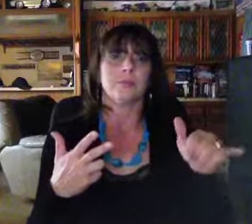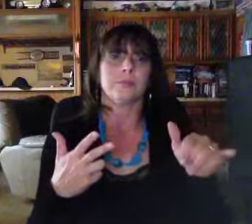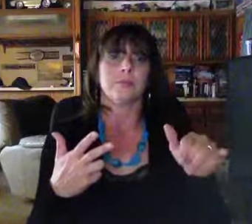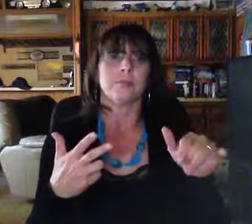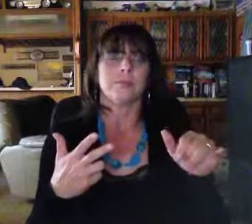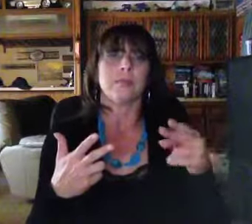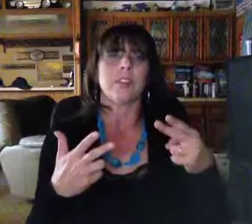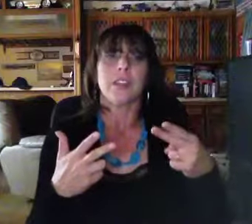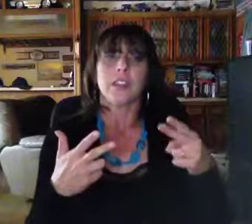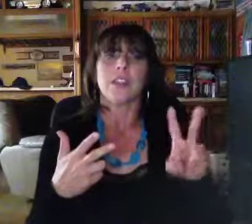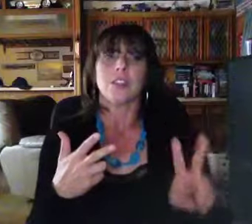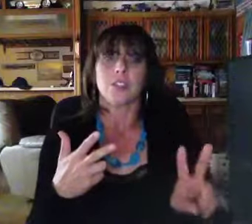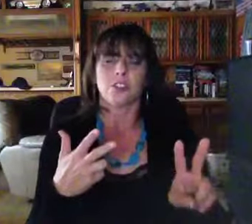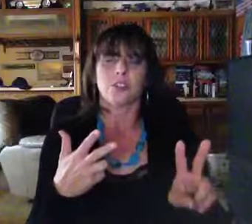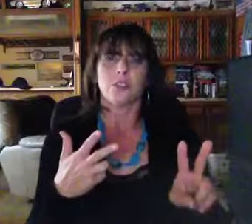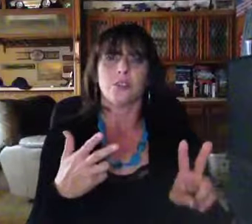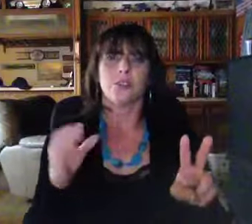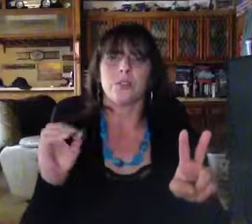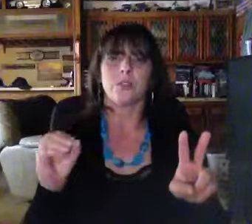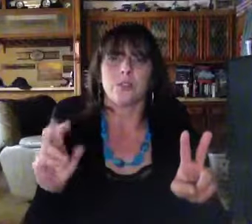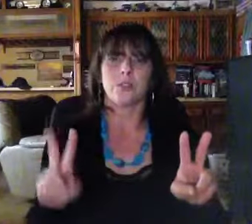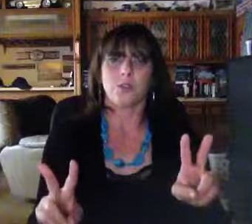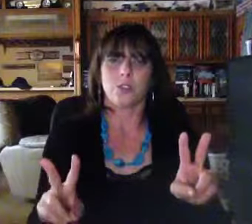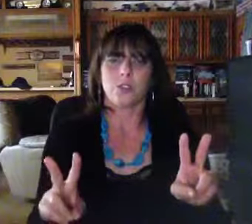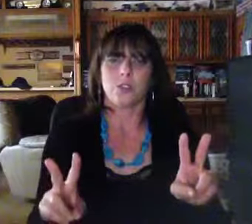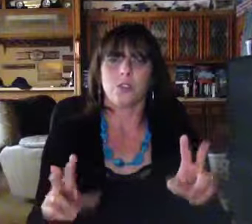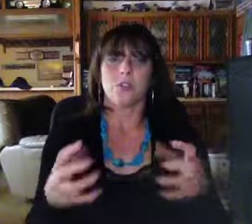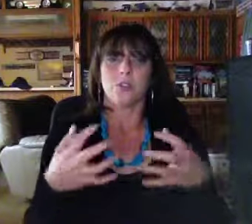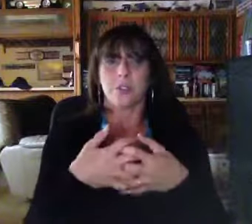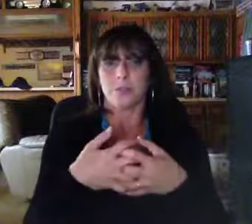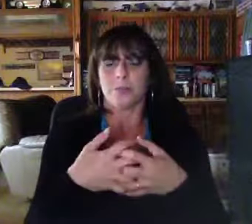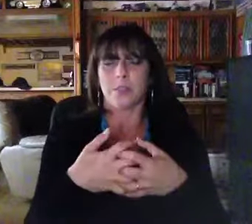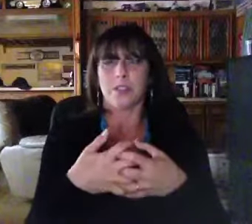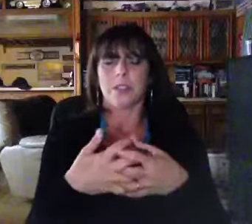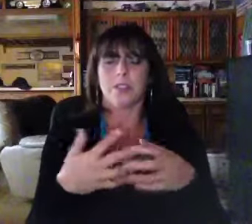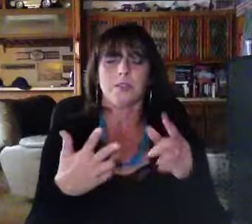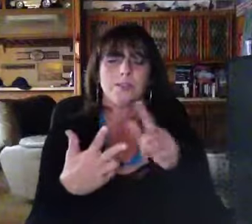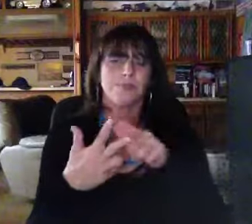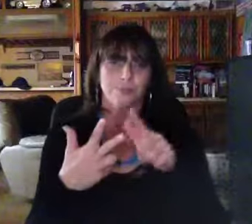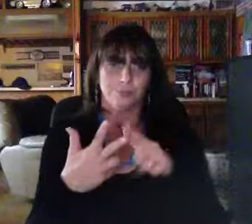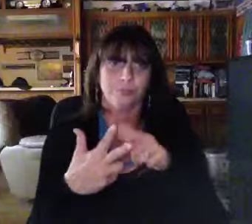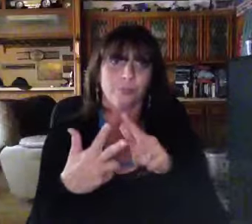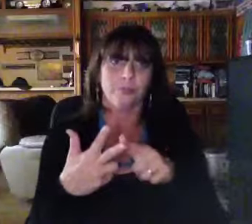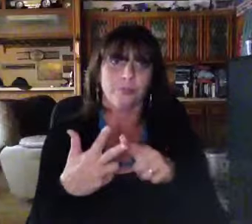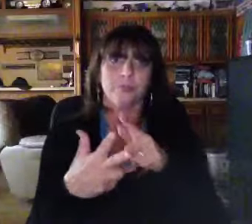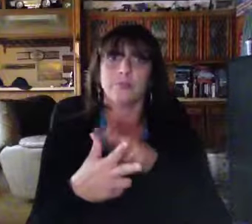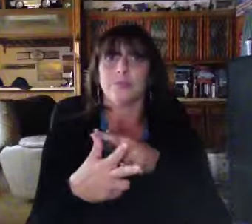own and then check the answers. You can pause this lesson at any time.